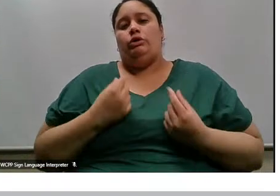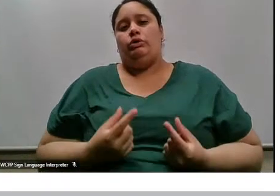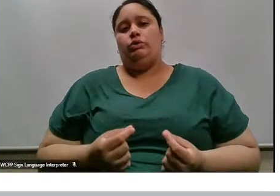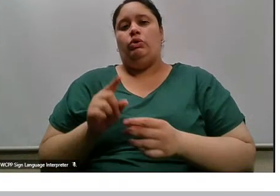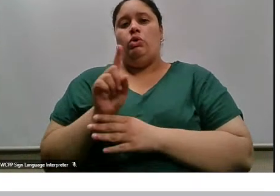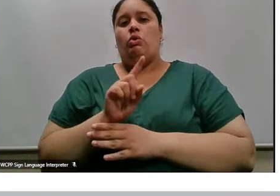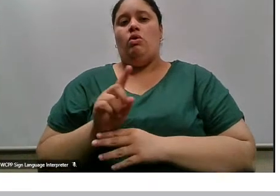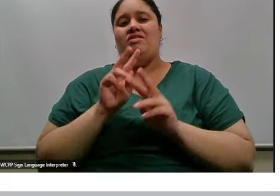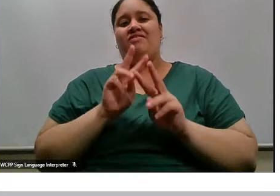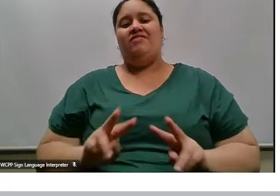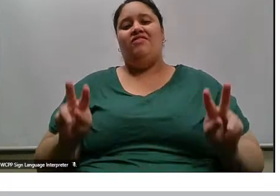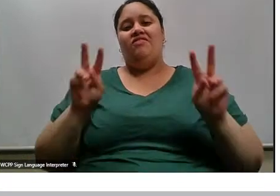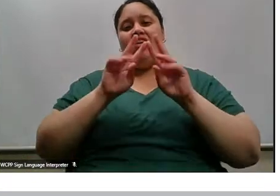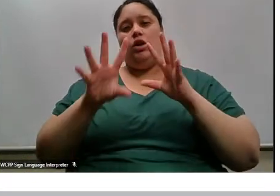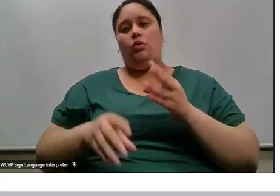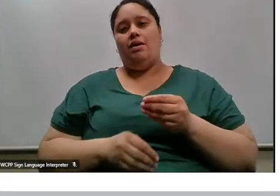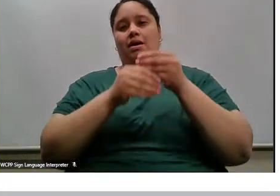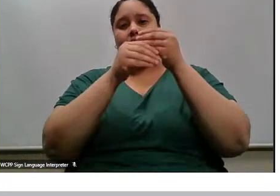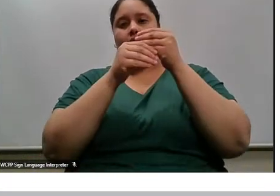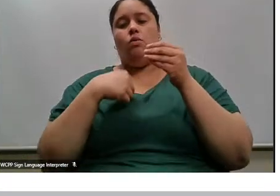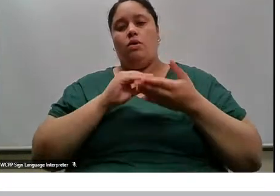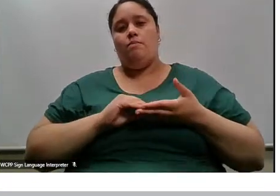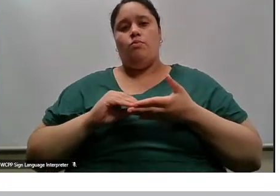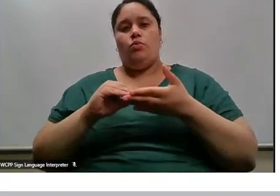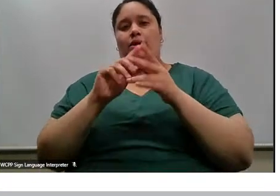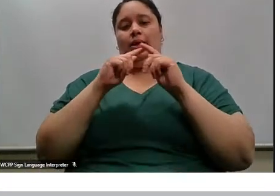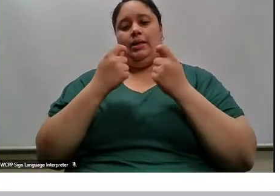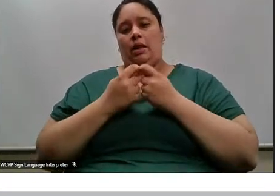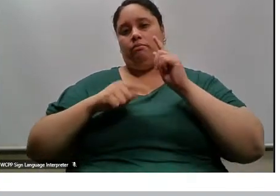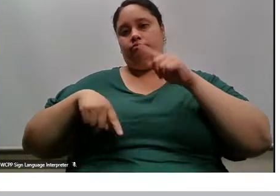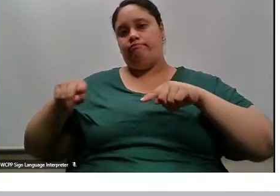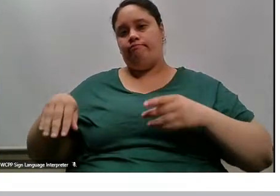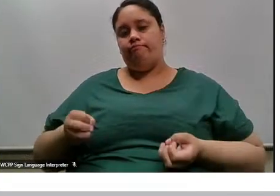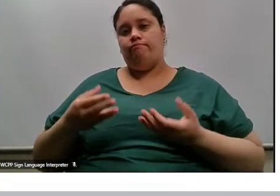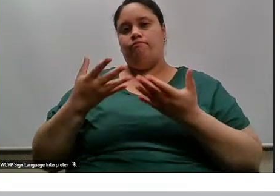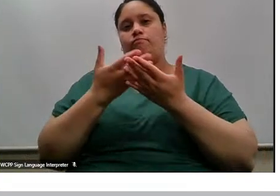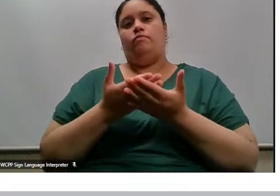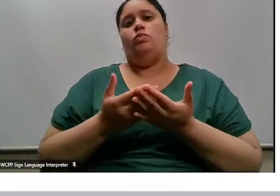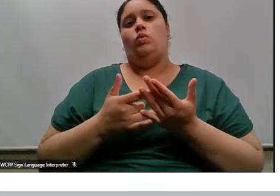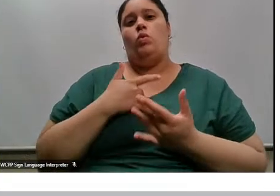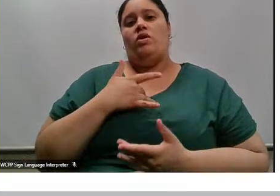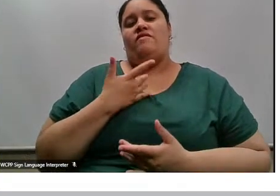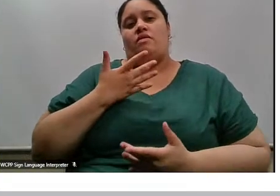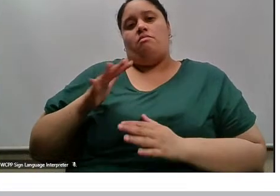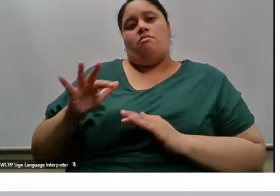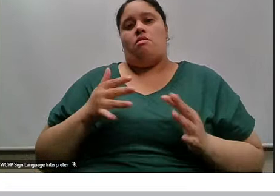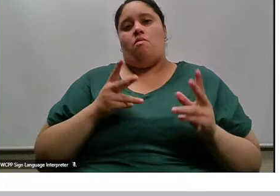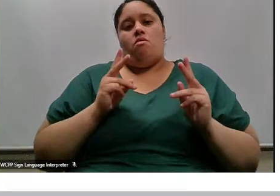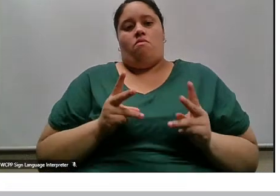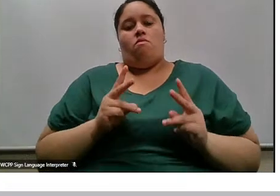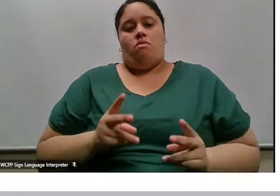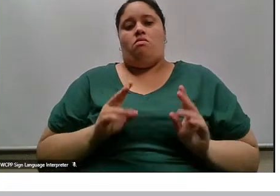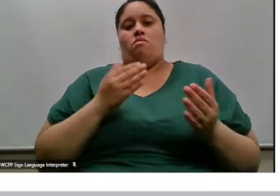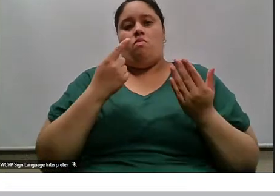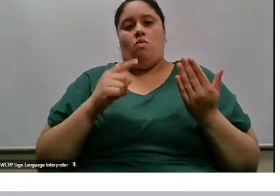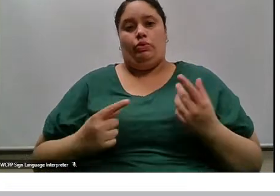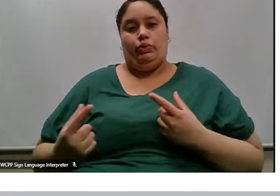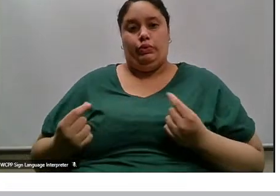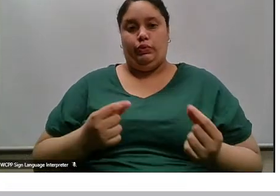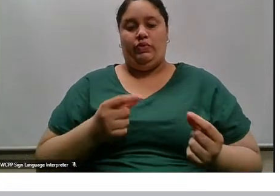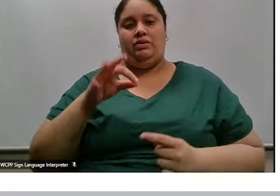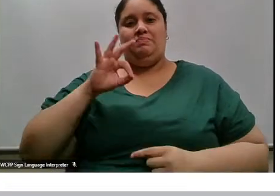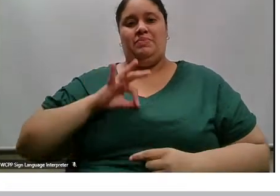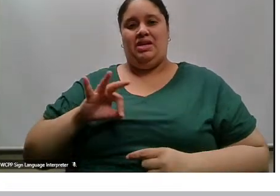a value add by bringing those teams to put a flavor into our normal audit. That is the